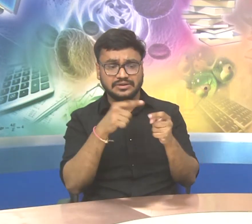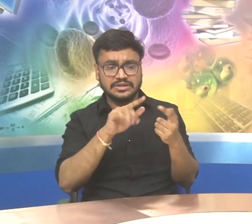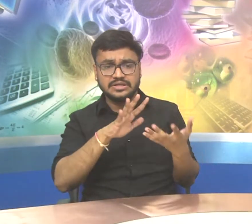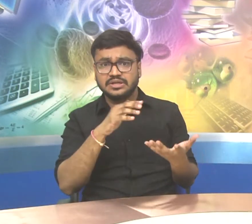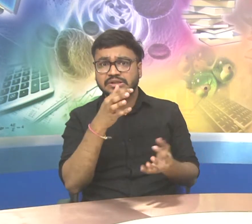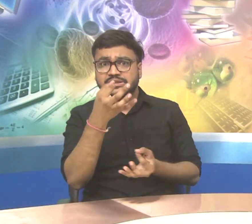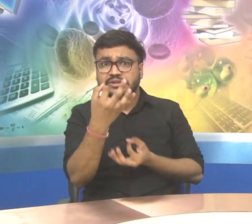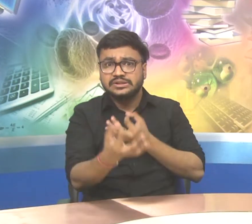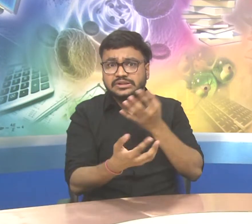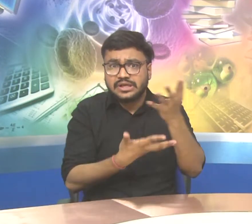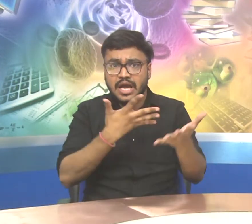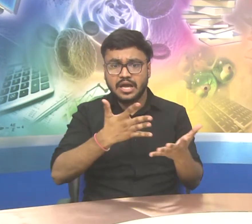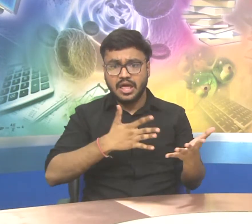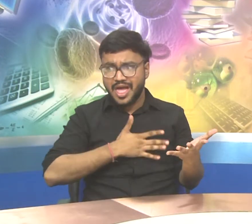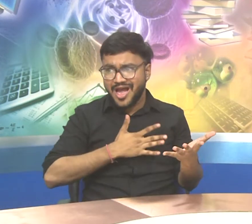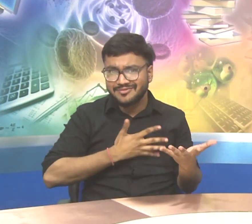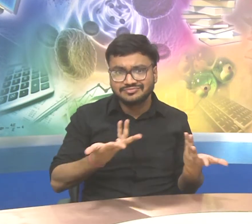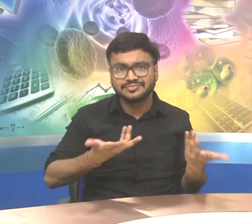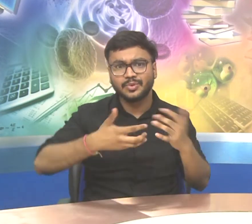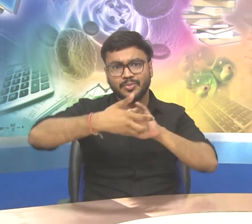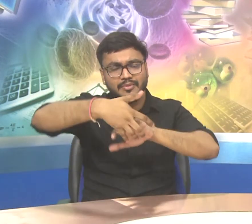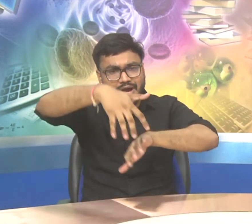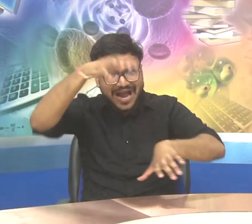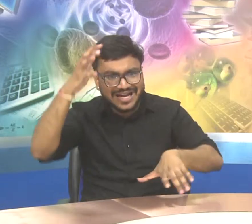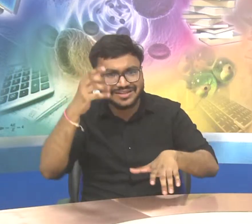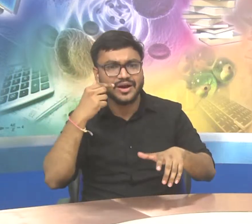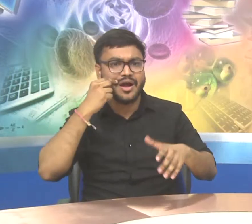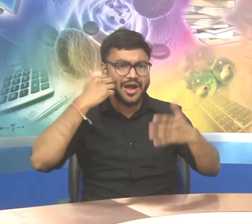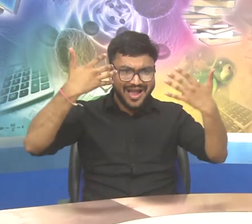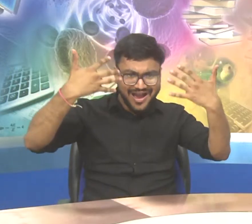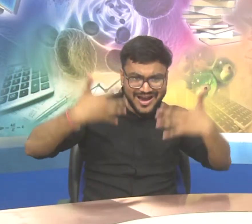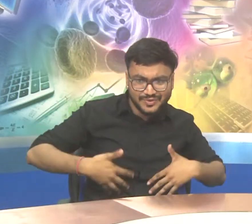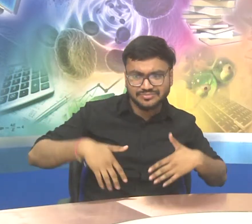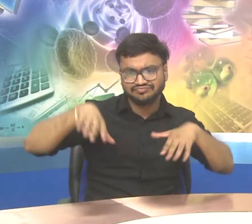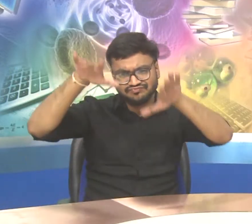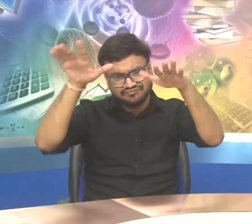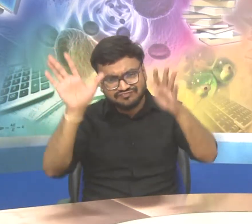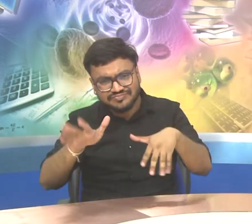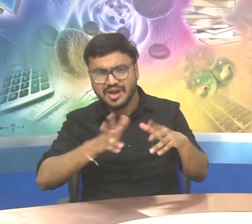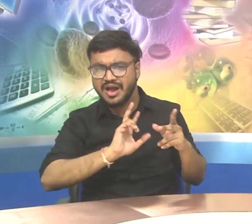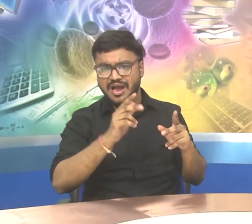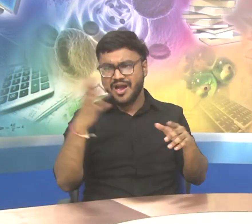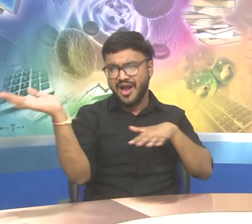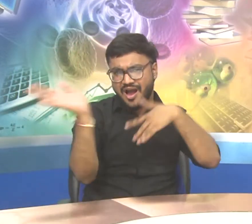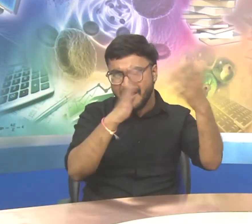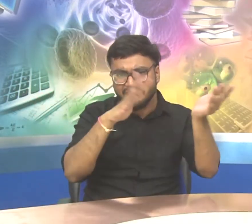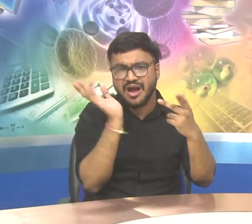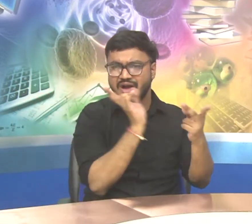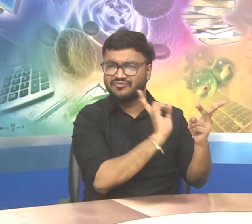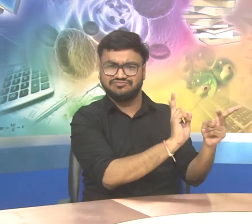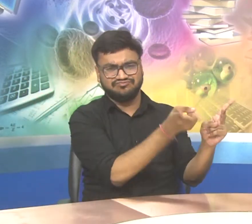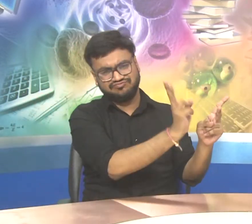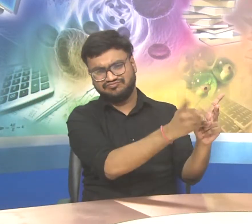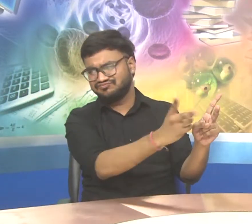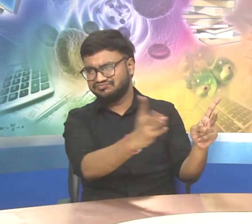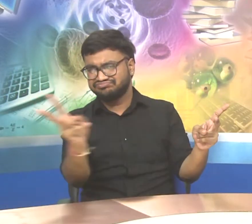In the beginning, earth was not suitable for living things because it